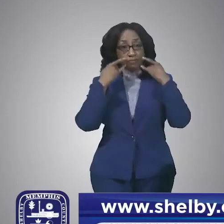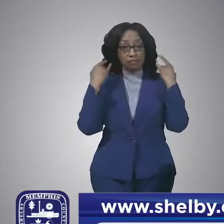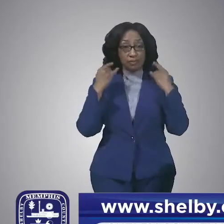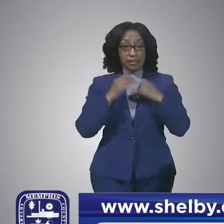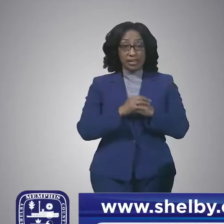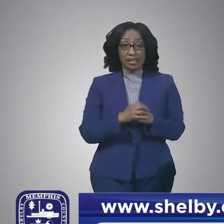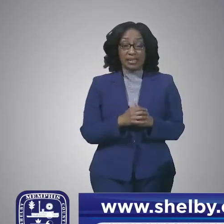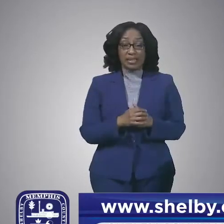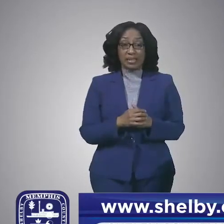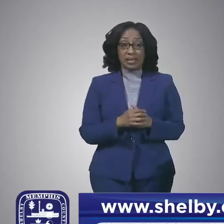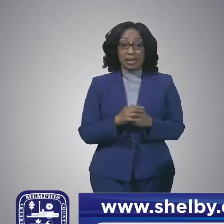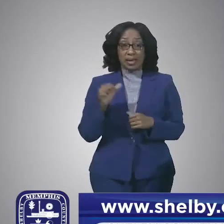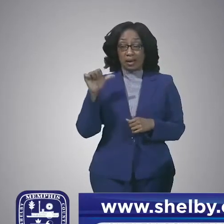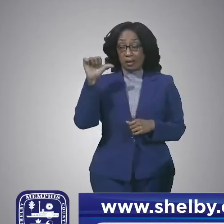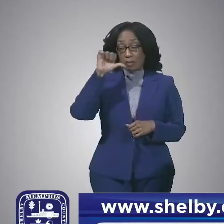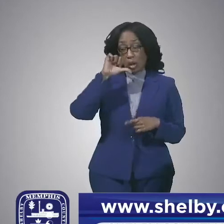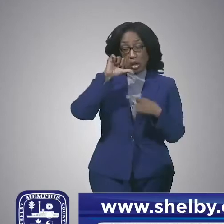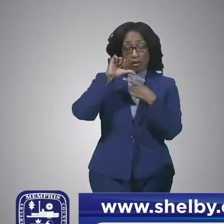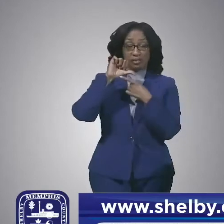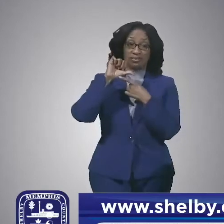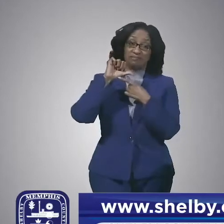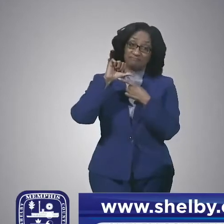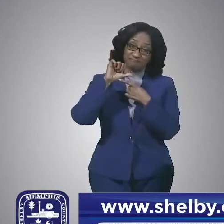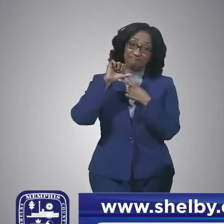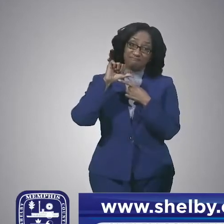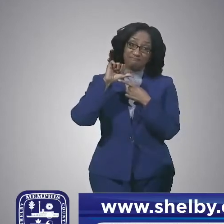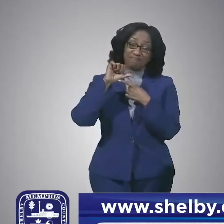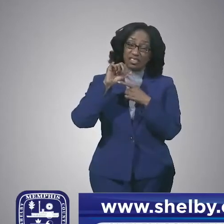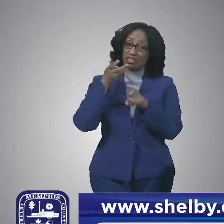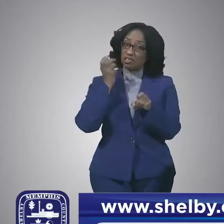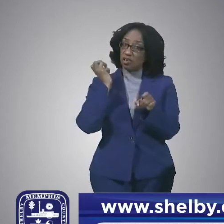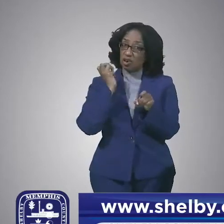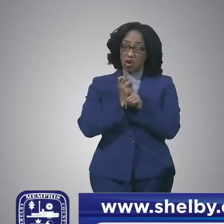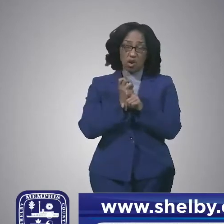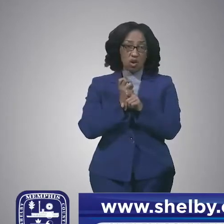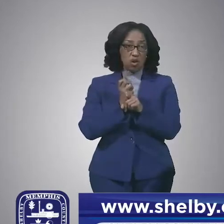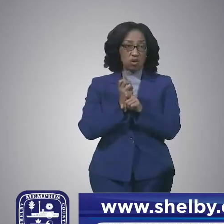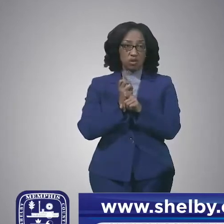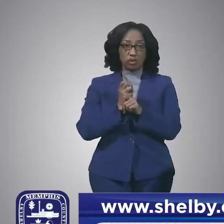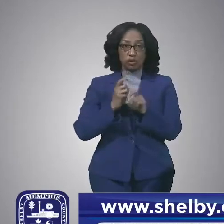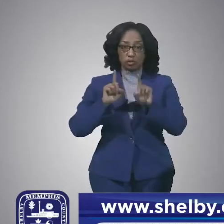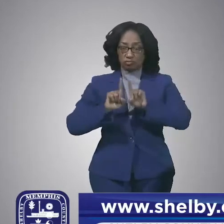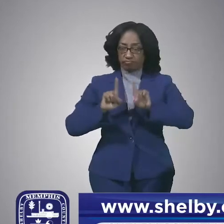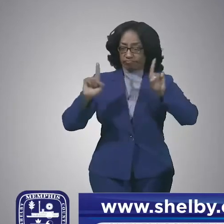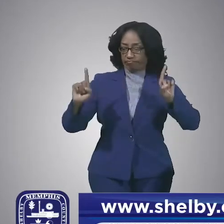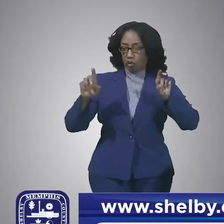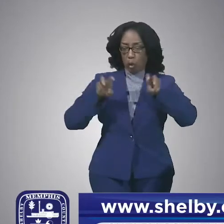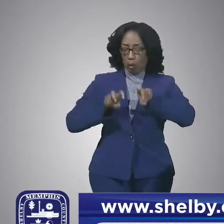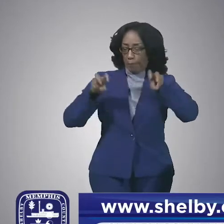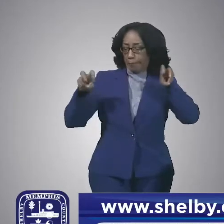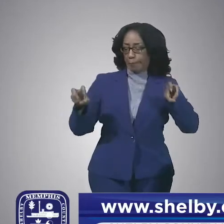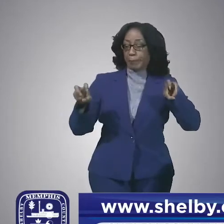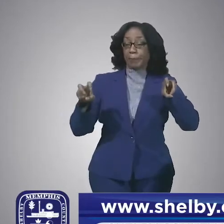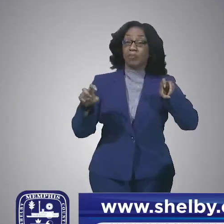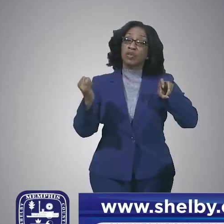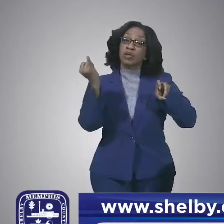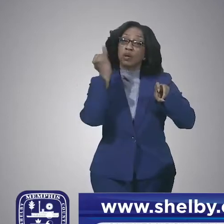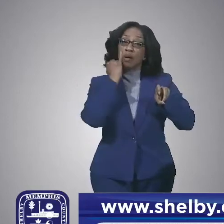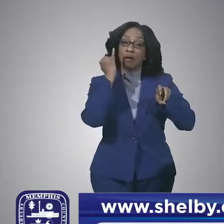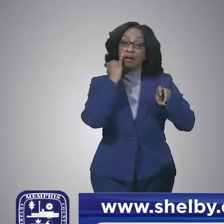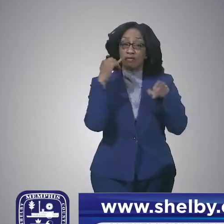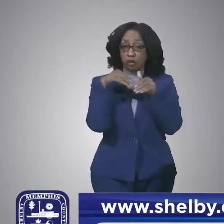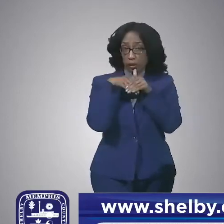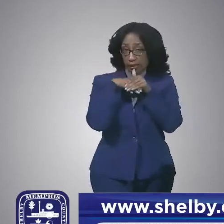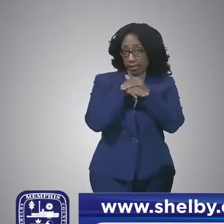I checked, a bar meets that category. So we are highly encouraging that if you are going to be